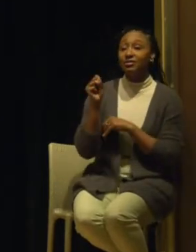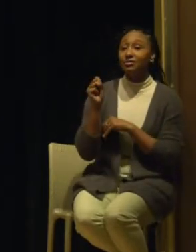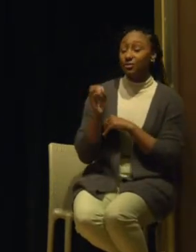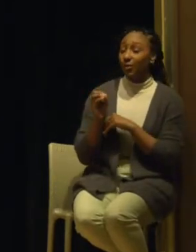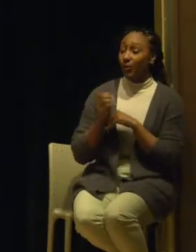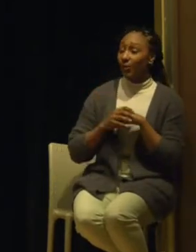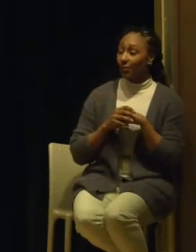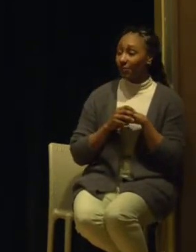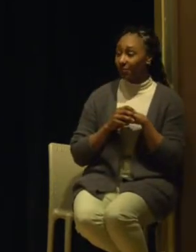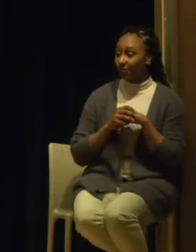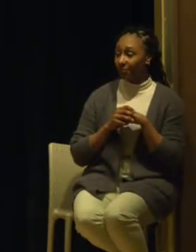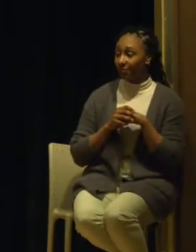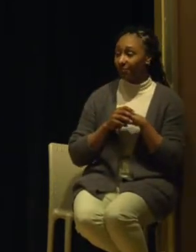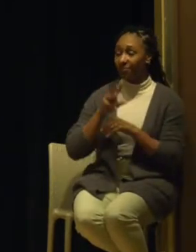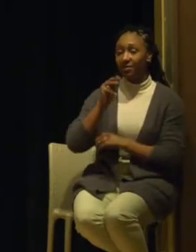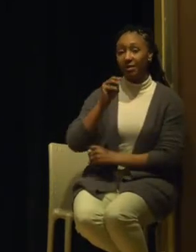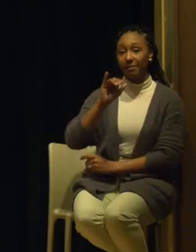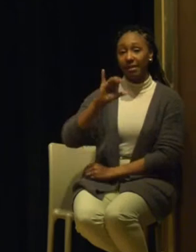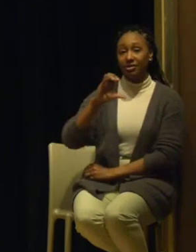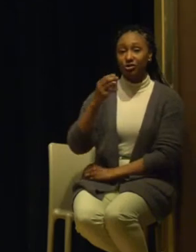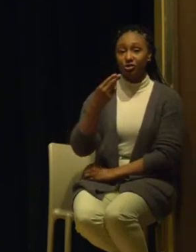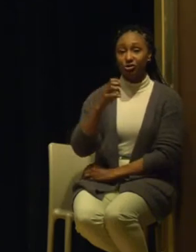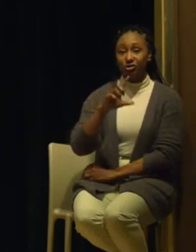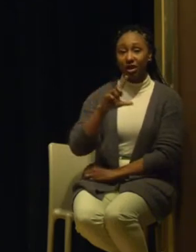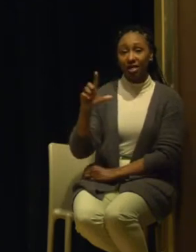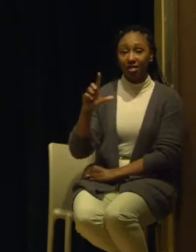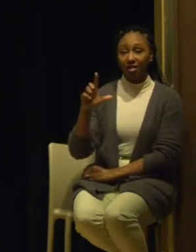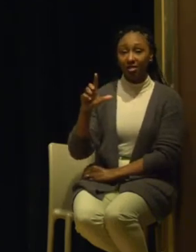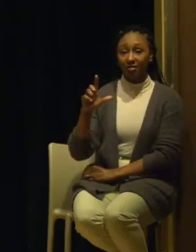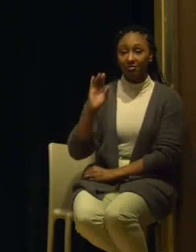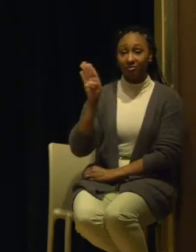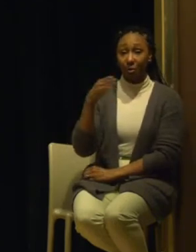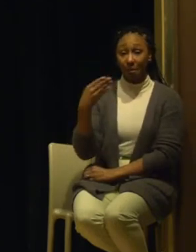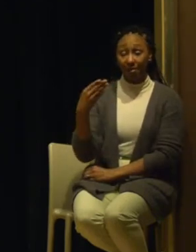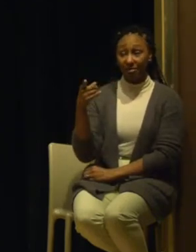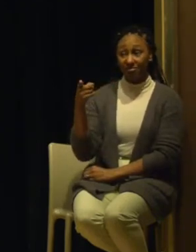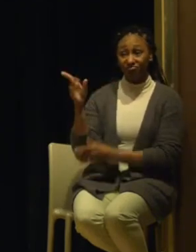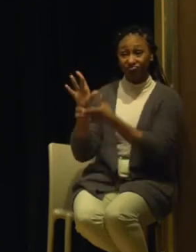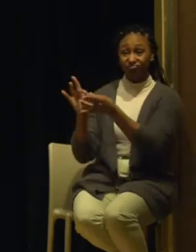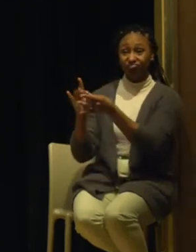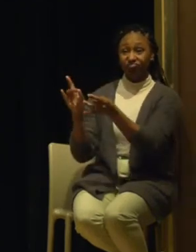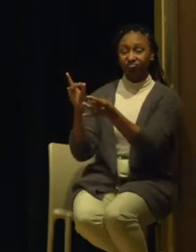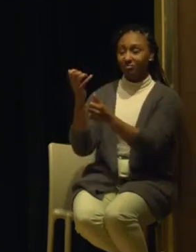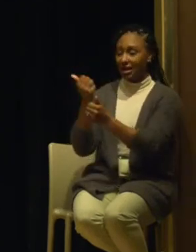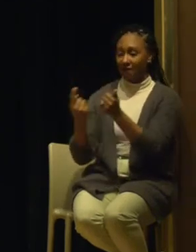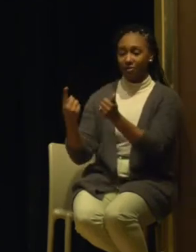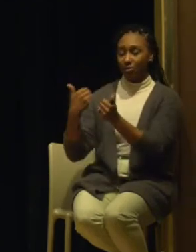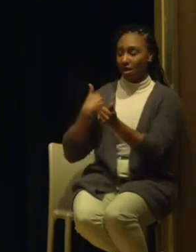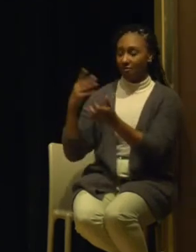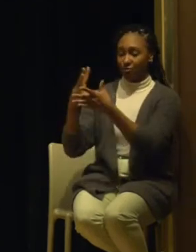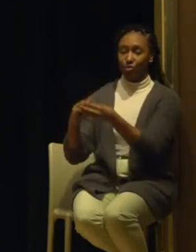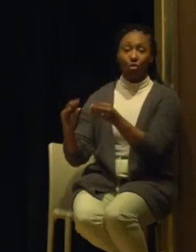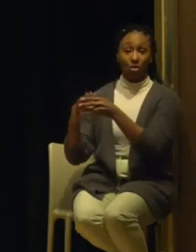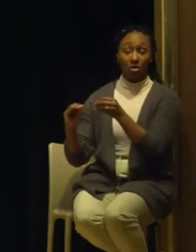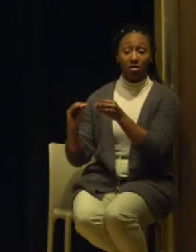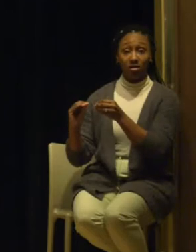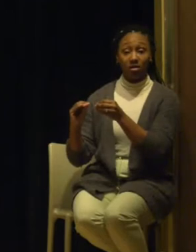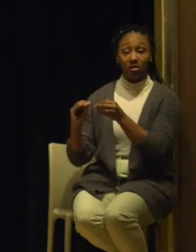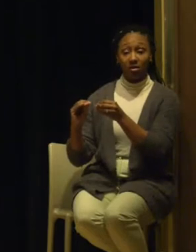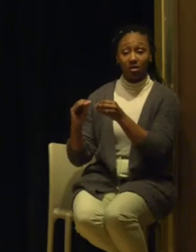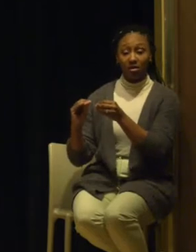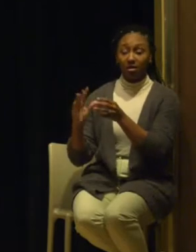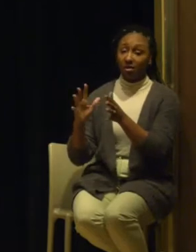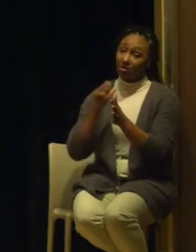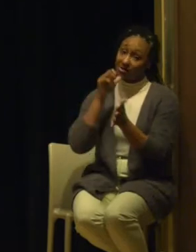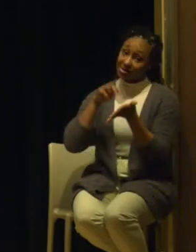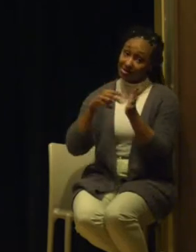So Michelle Obama said everybody has a story. And it's true. Everybody has a story. Now, that doesn't mean everybody's going to buy